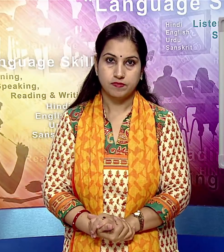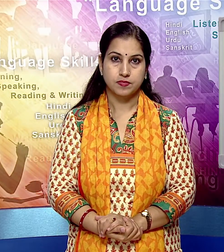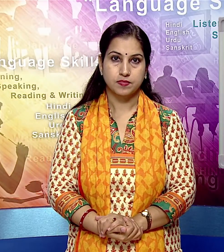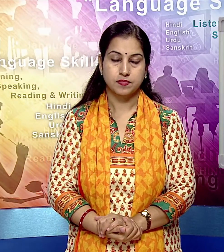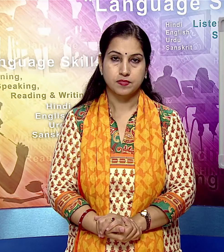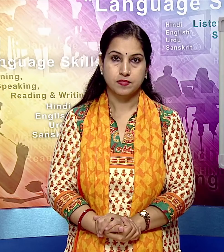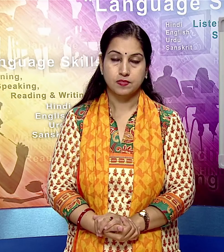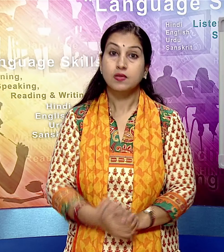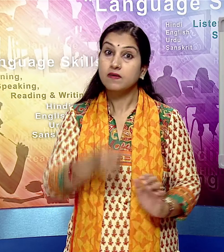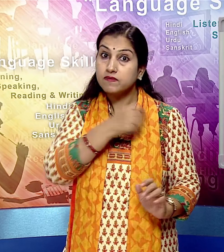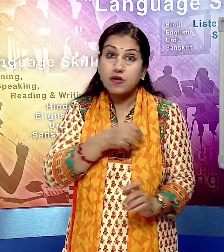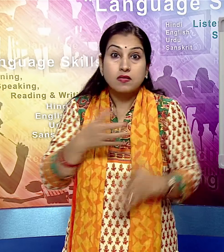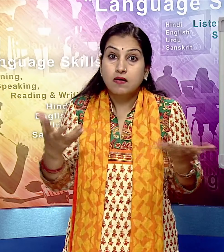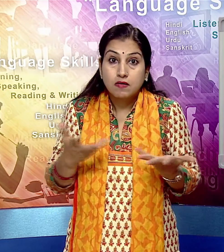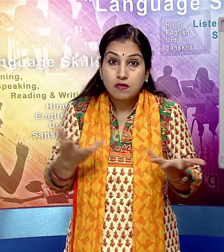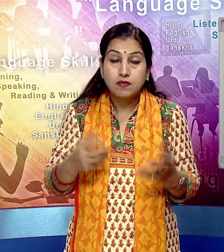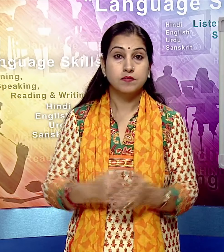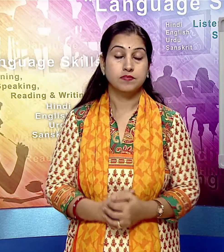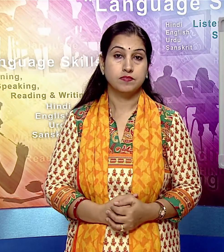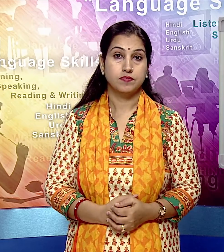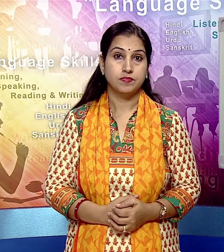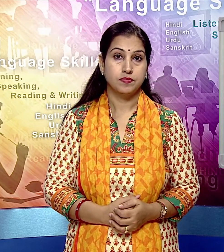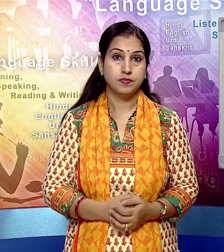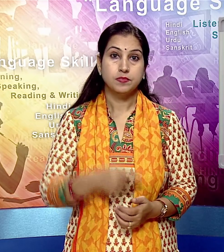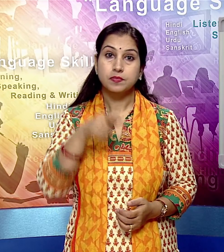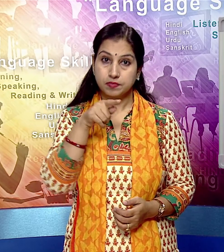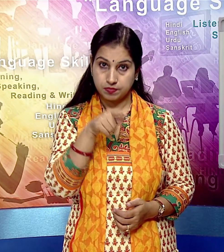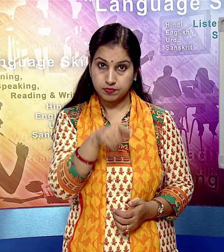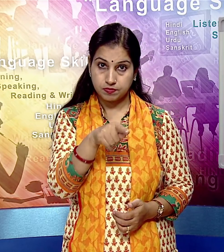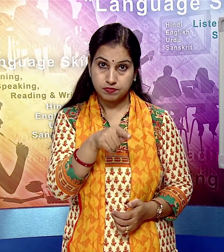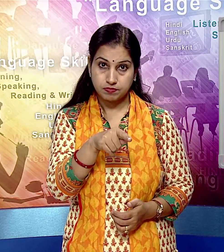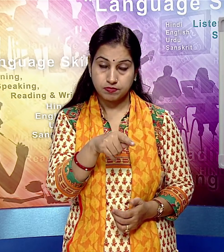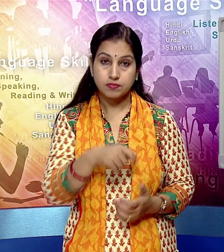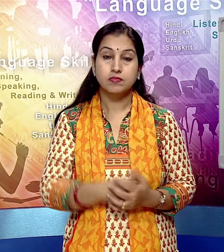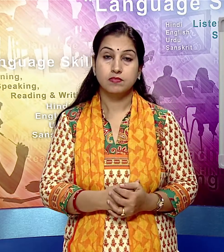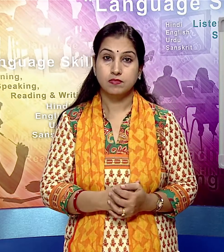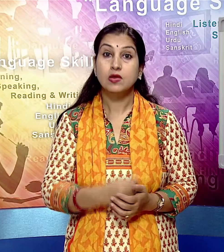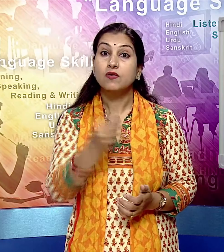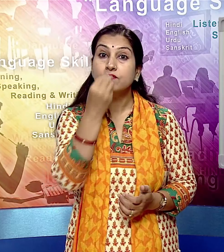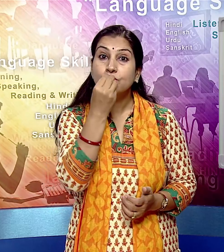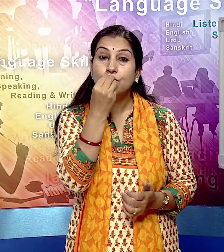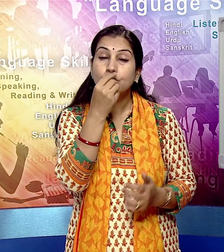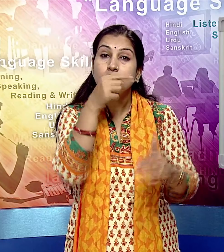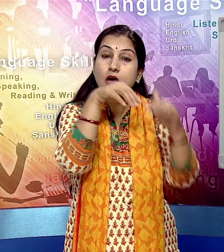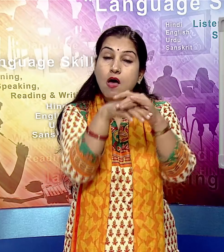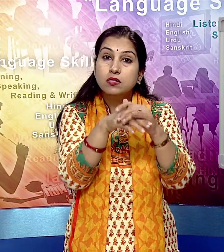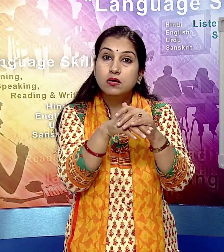The advantages of stewing are the juices of the food are retained in